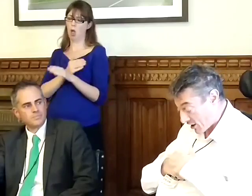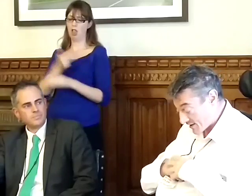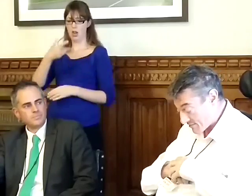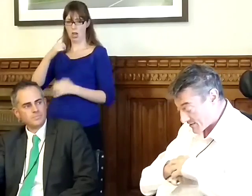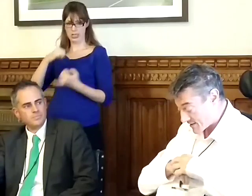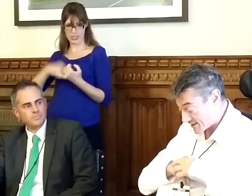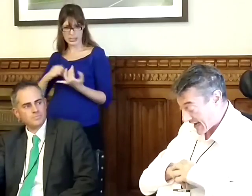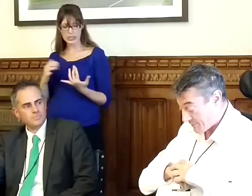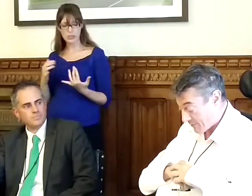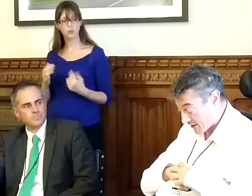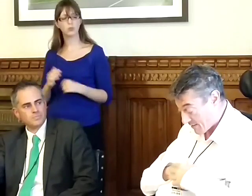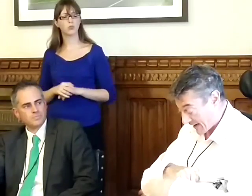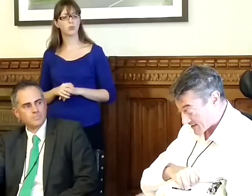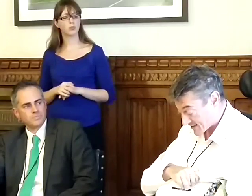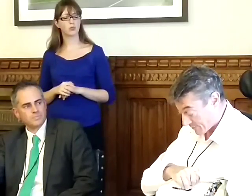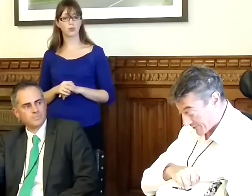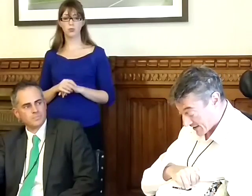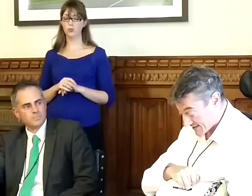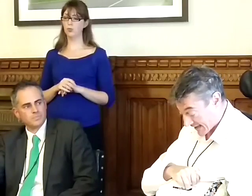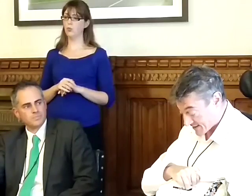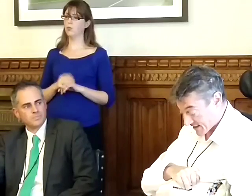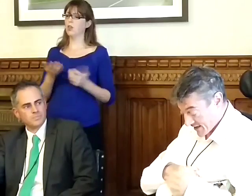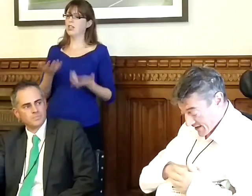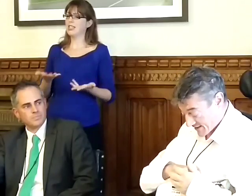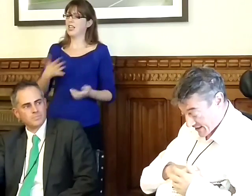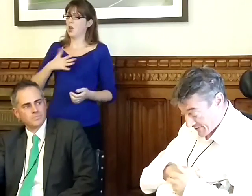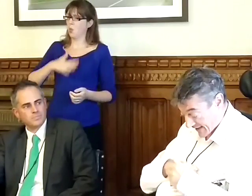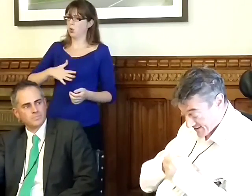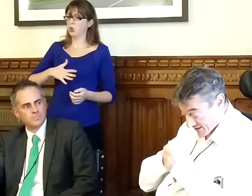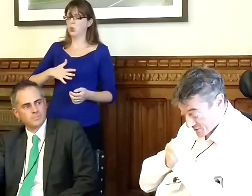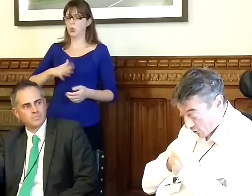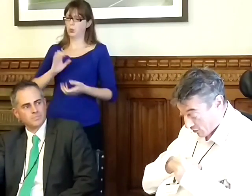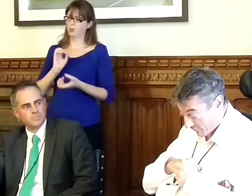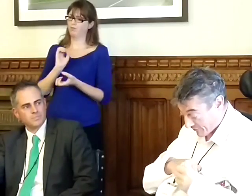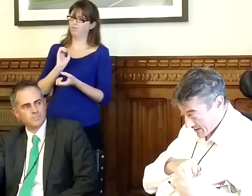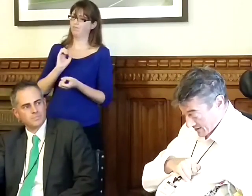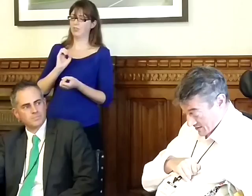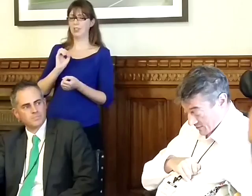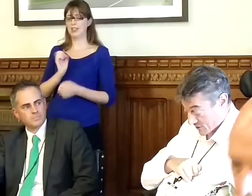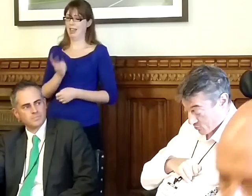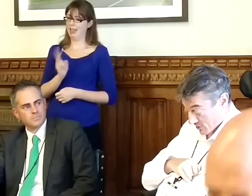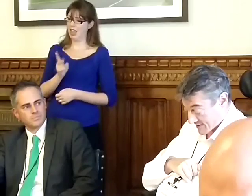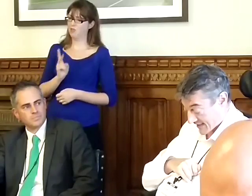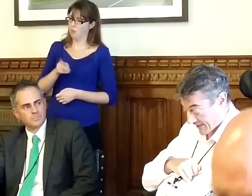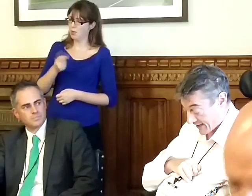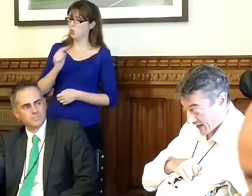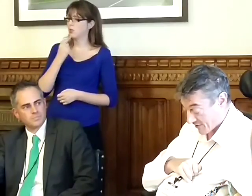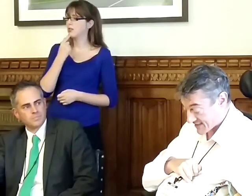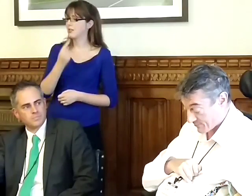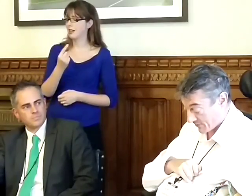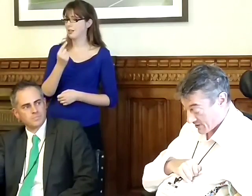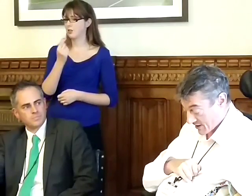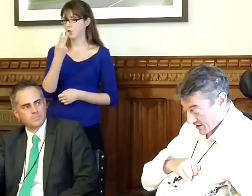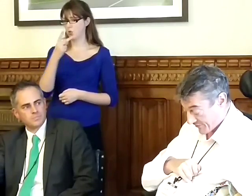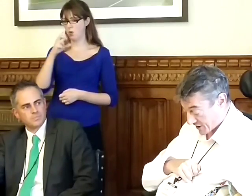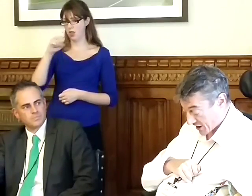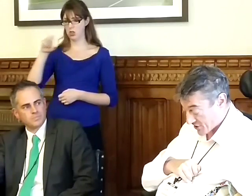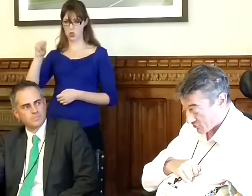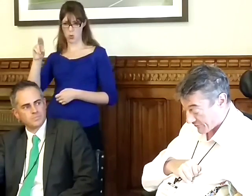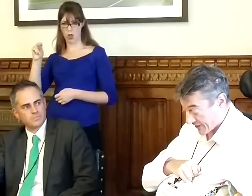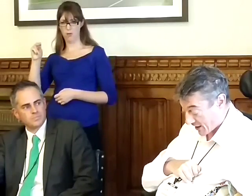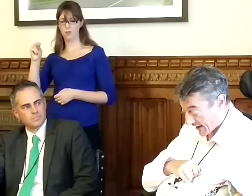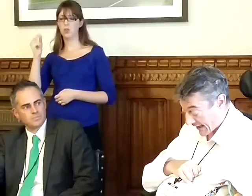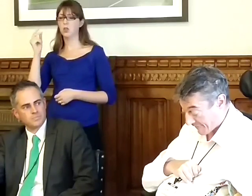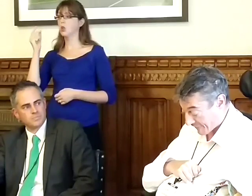I wanted to start today by going back to something I said in 2012, which was that the announcement of